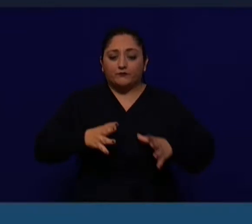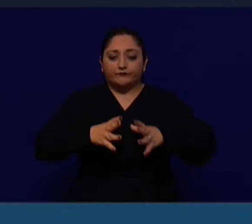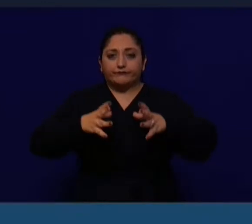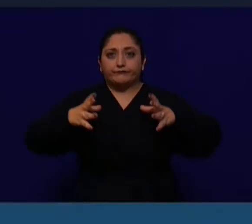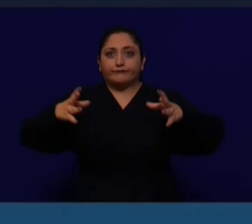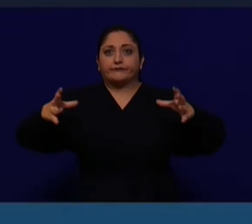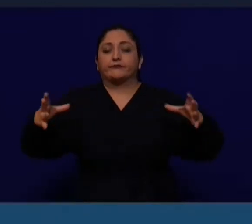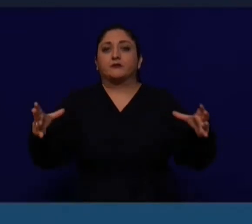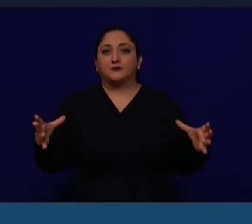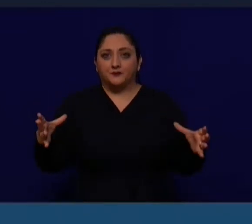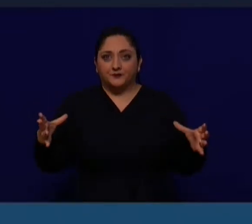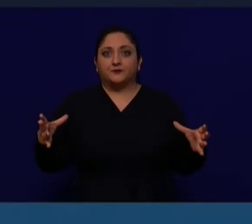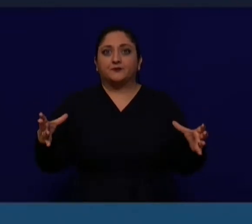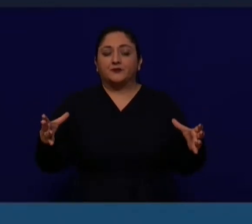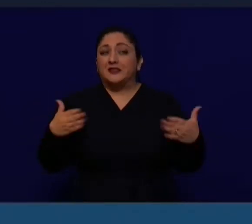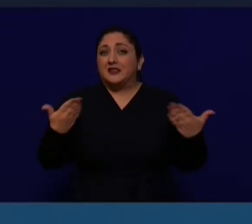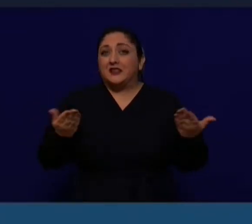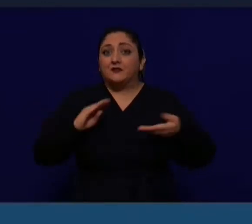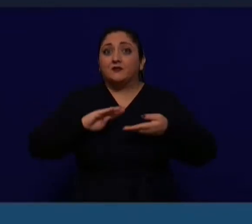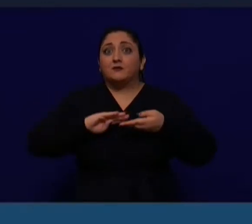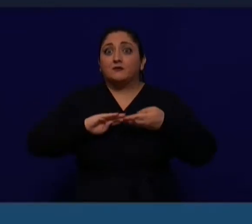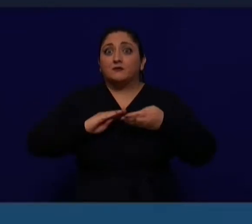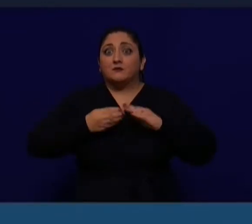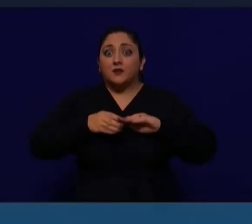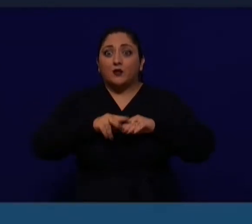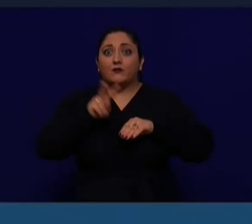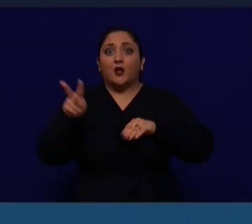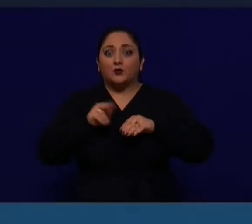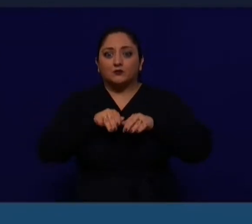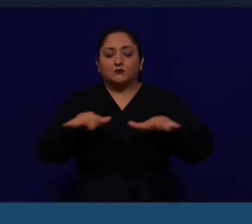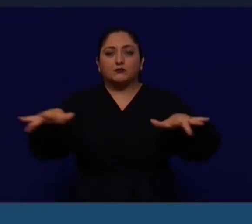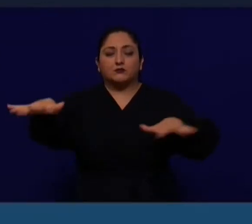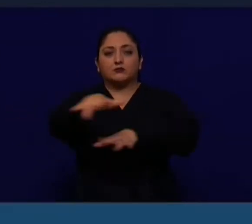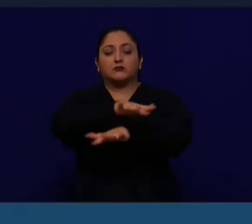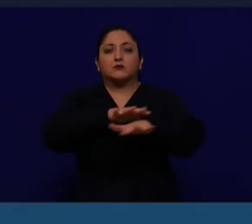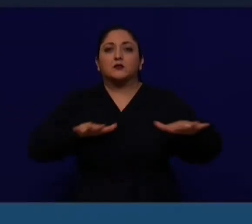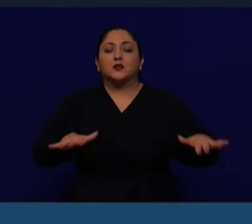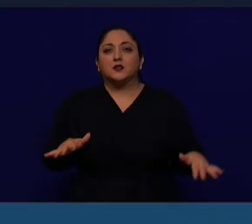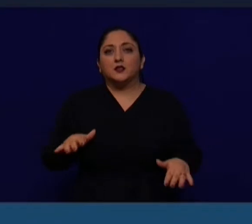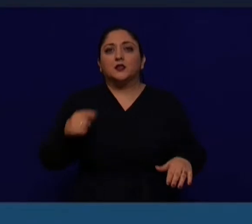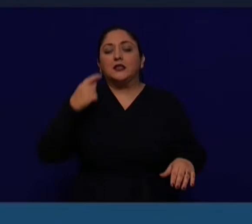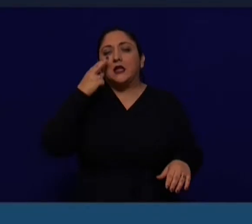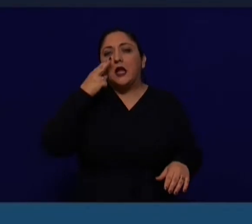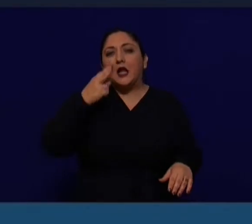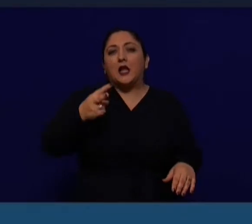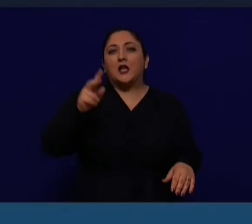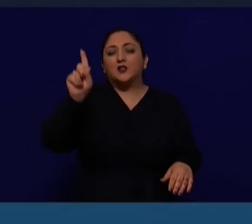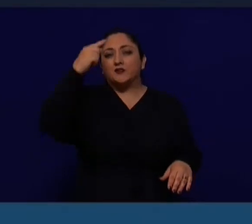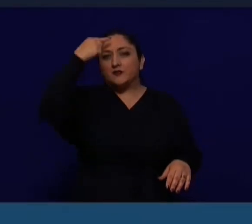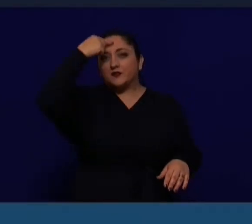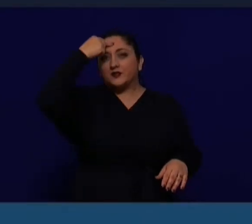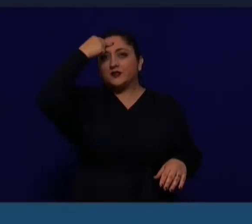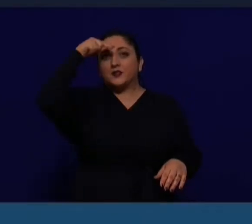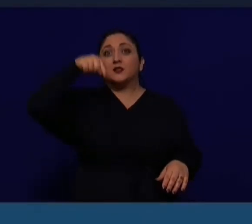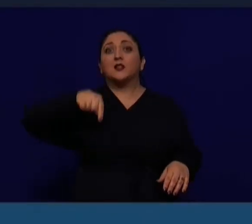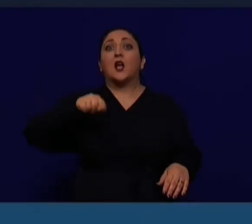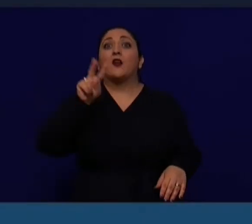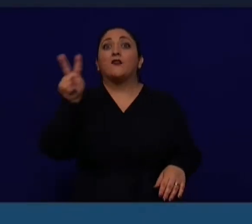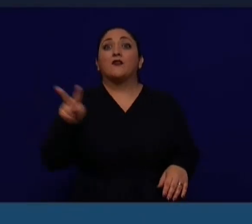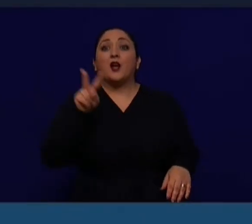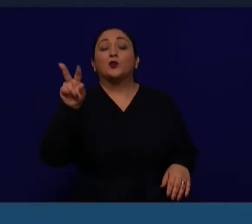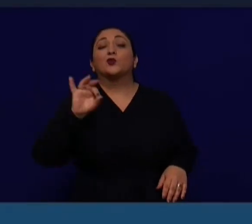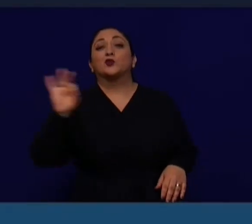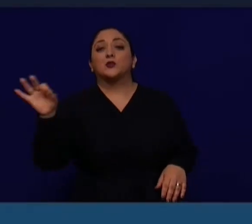li kif qed jinfirex mill-patterns li qegħdin naraw hemmhekk huwa indikattiv ħafna li dan huwa l-varjant li